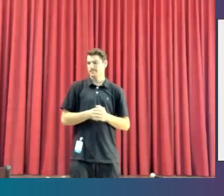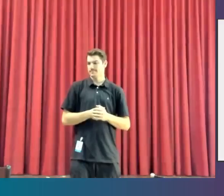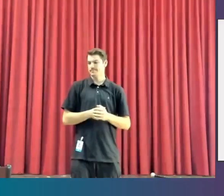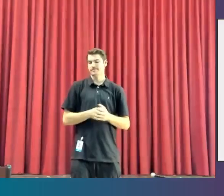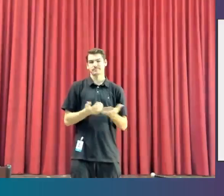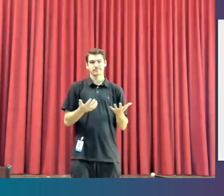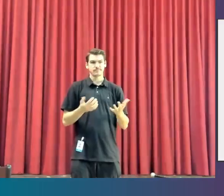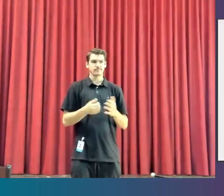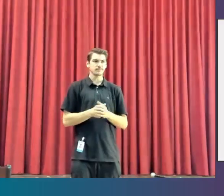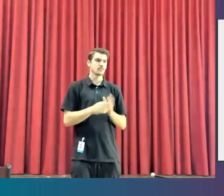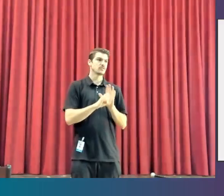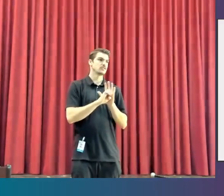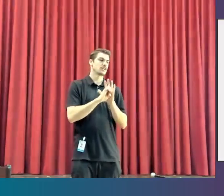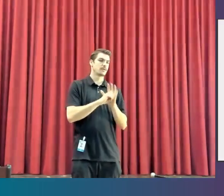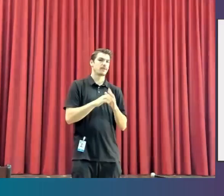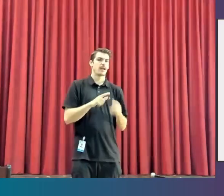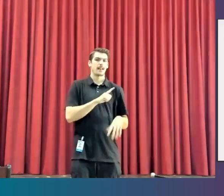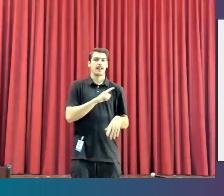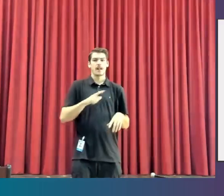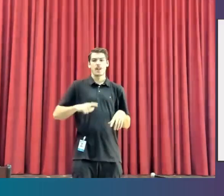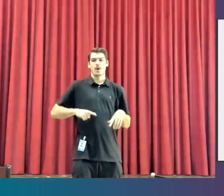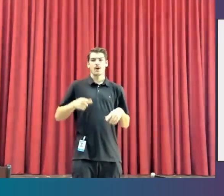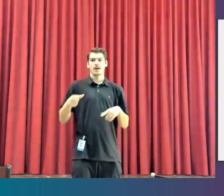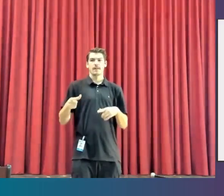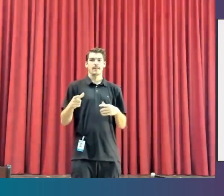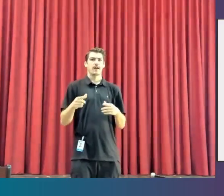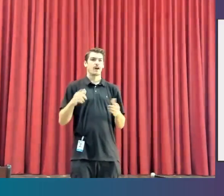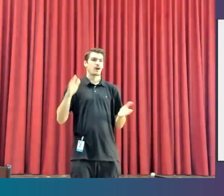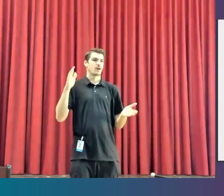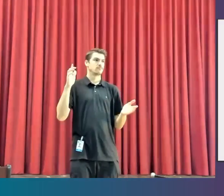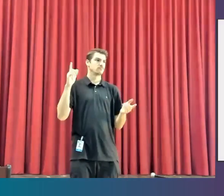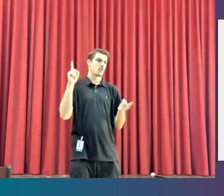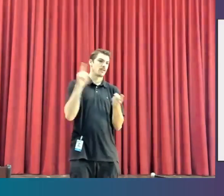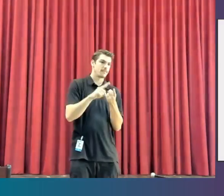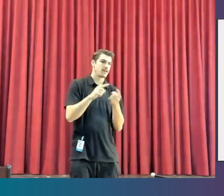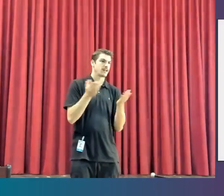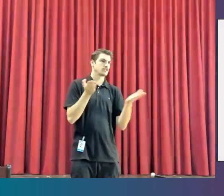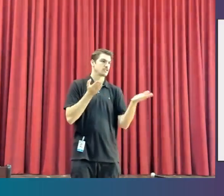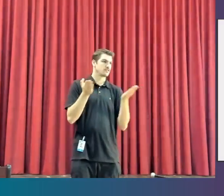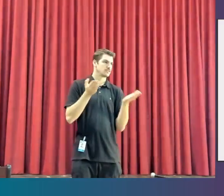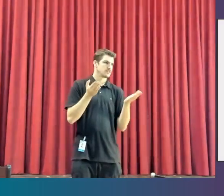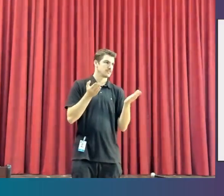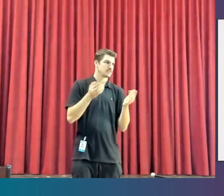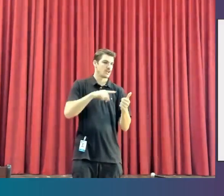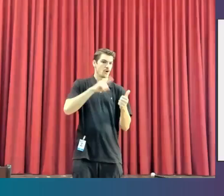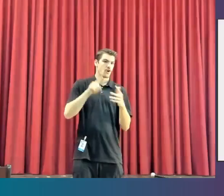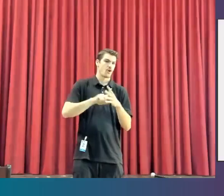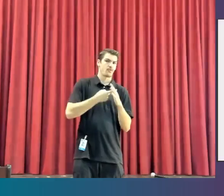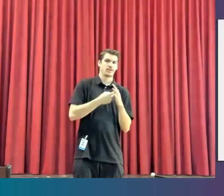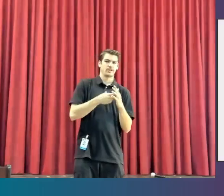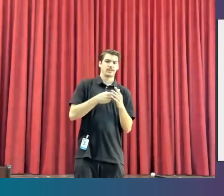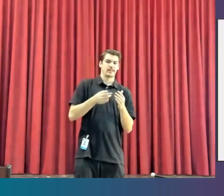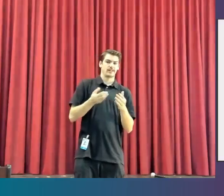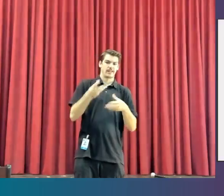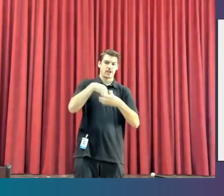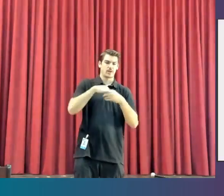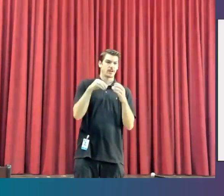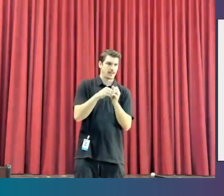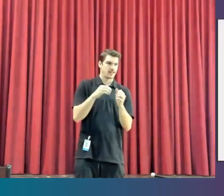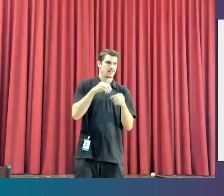That could look like a landlord eliminating services that were originally included in a lease.